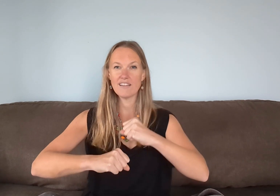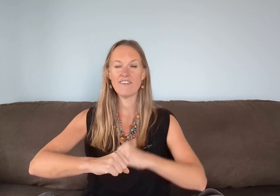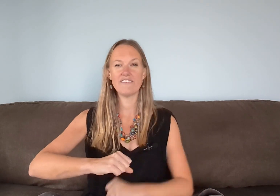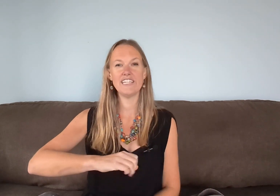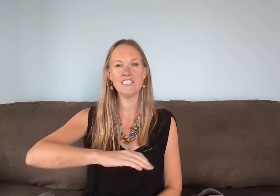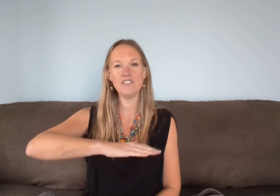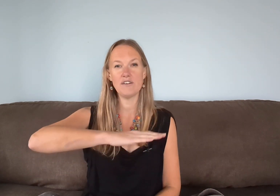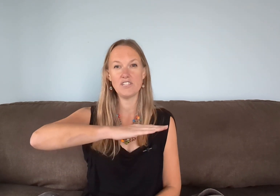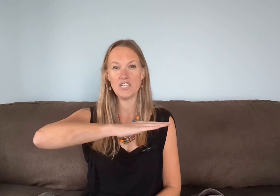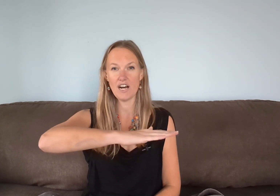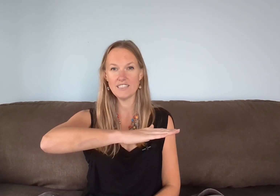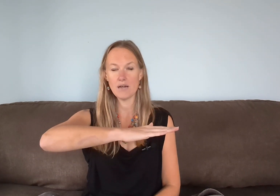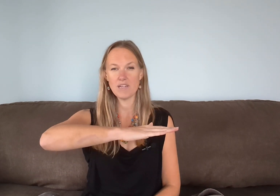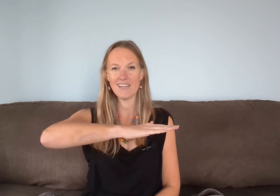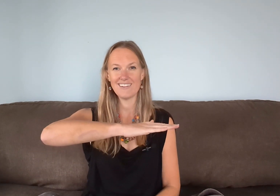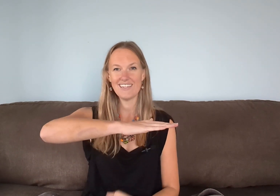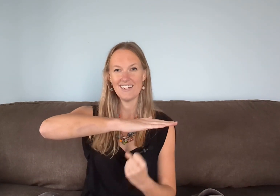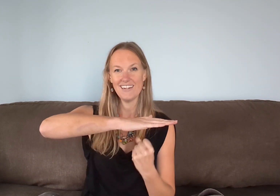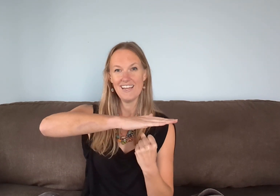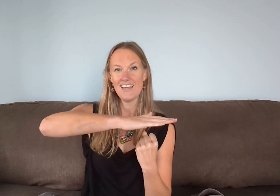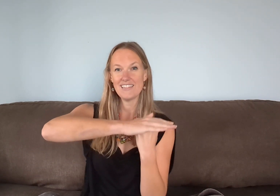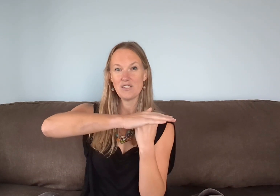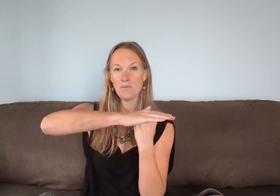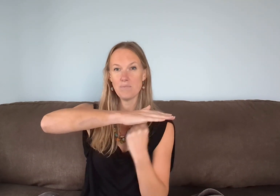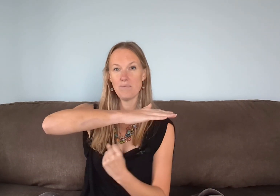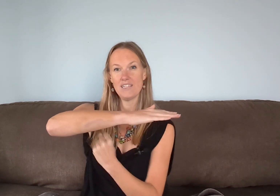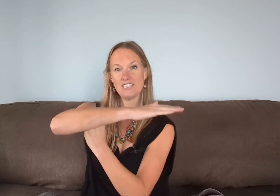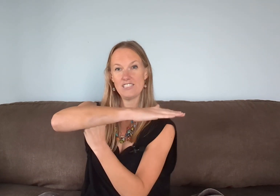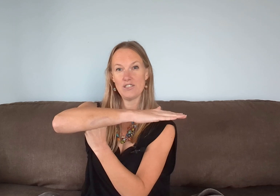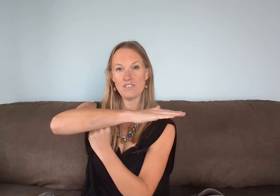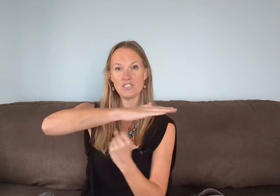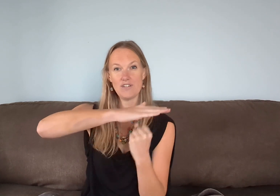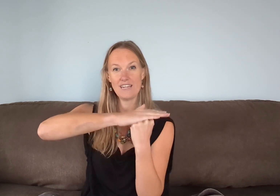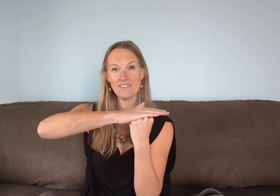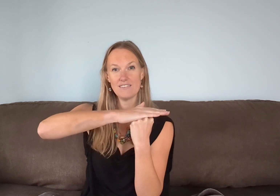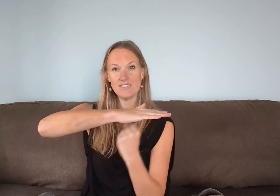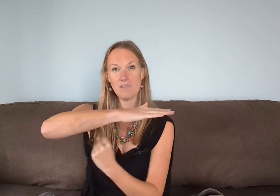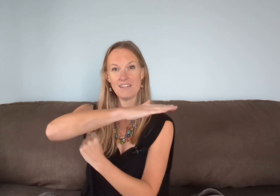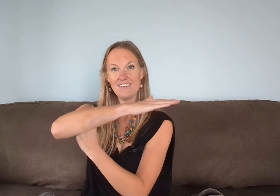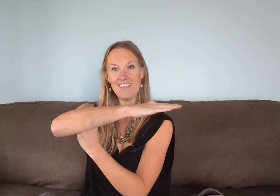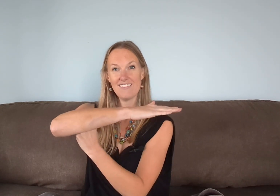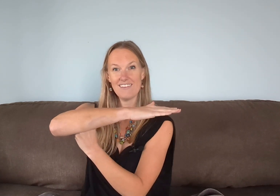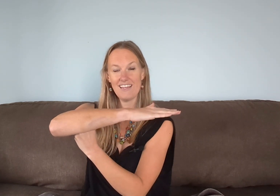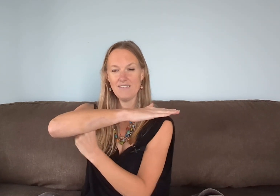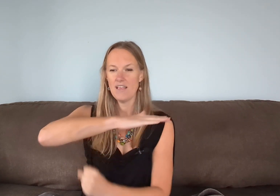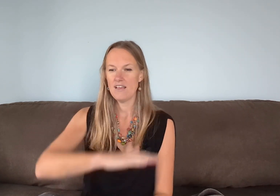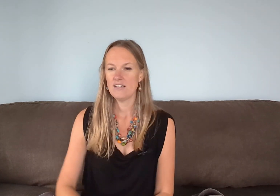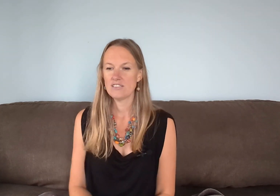then foundation. You have your non-dominant hand here, and then you punch to show the strength, something underneath, okay?